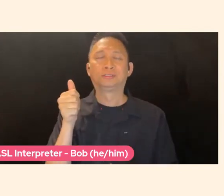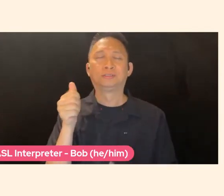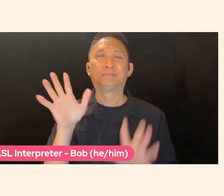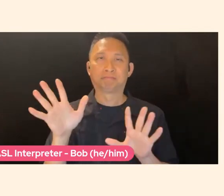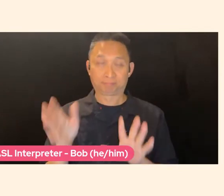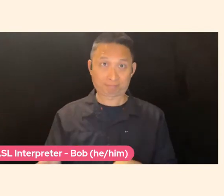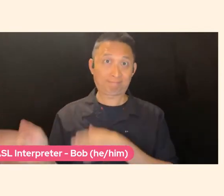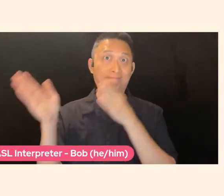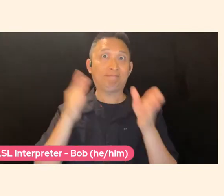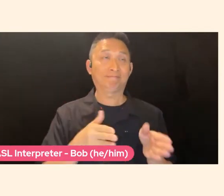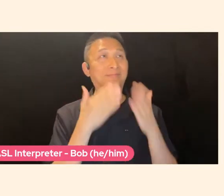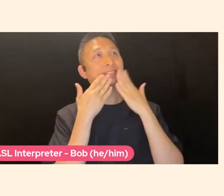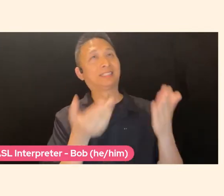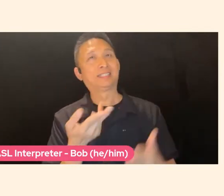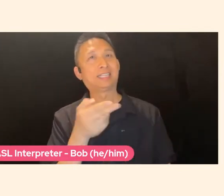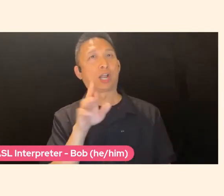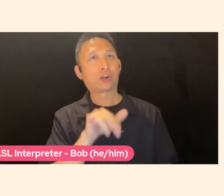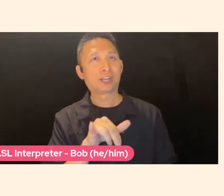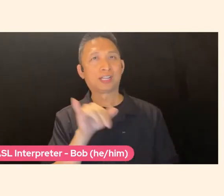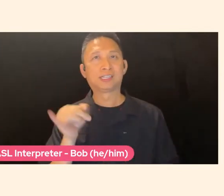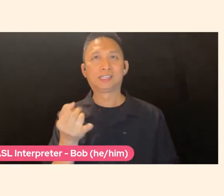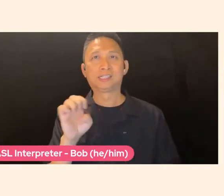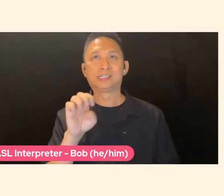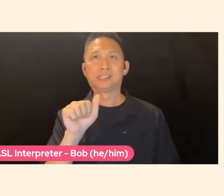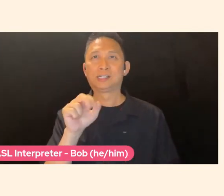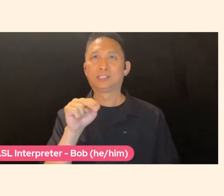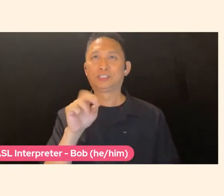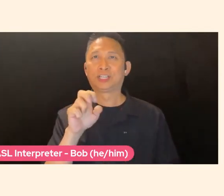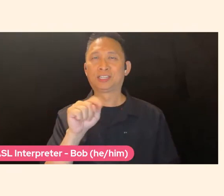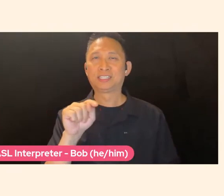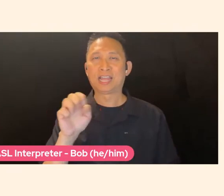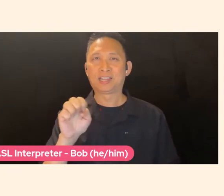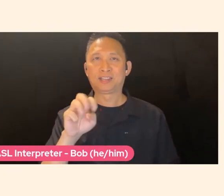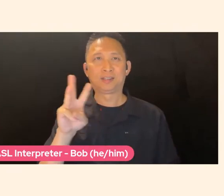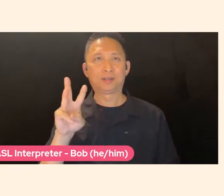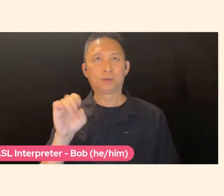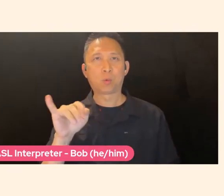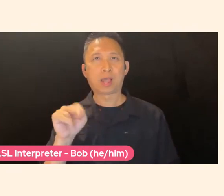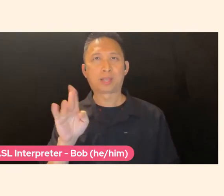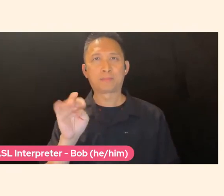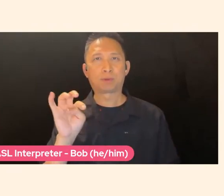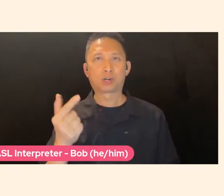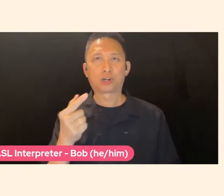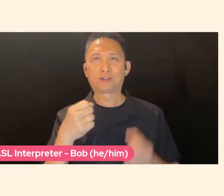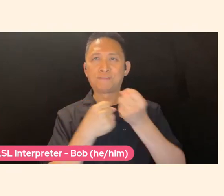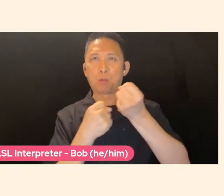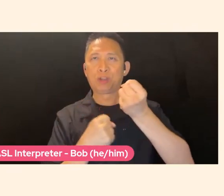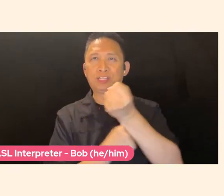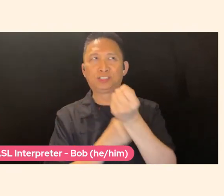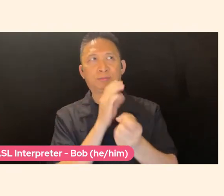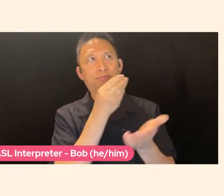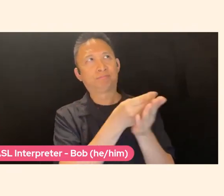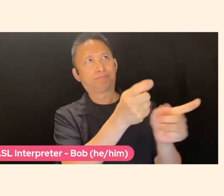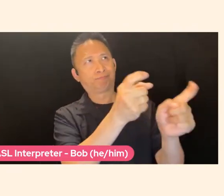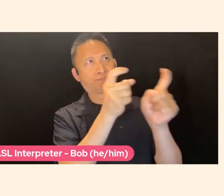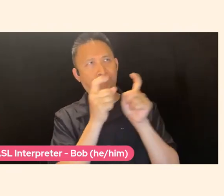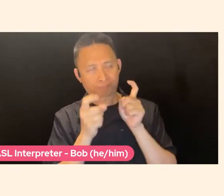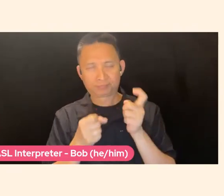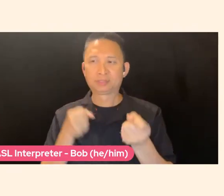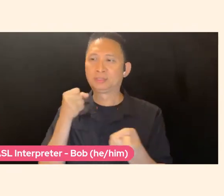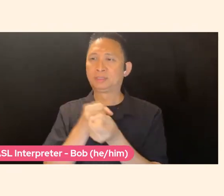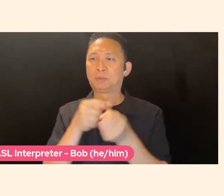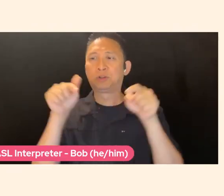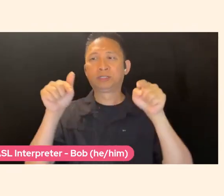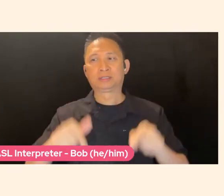of the Harry and Jeanette Weinberg Foundation, whose support made this symposium possible. Their commitment to initiatives benefiting our community